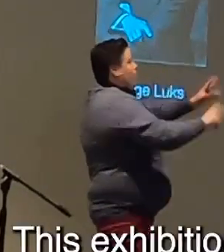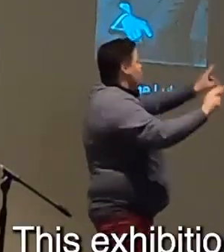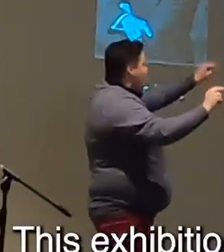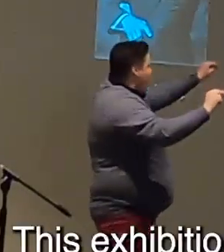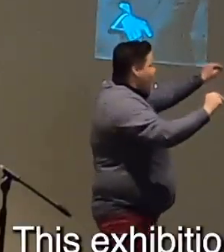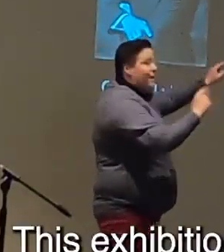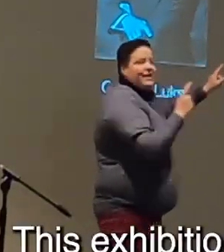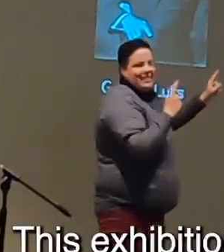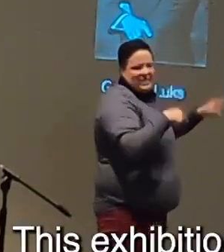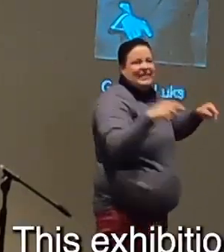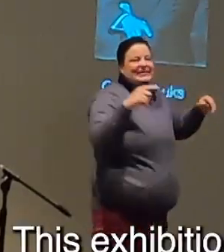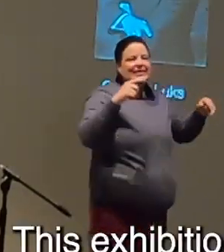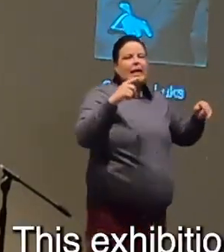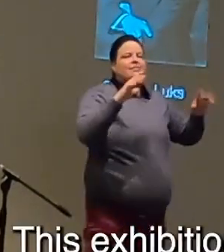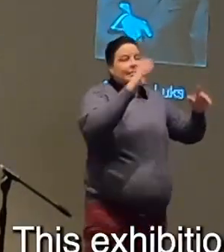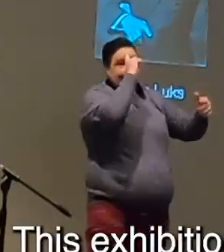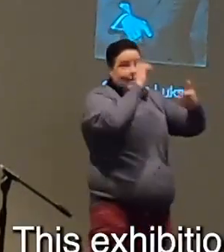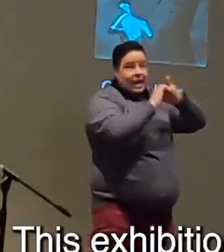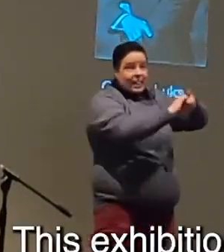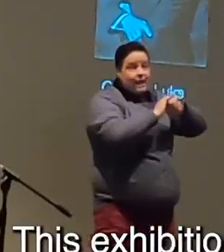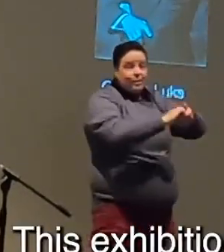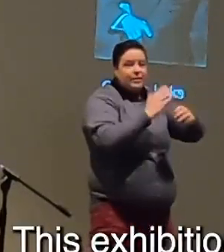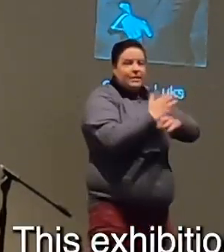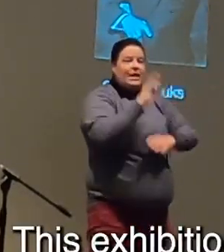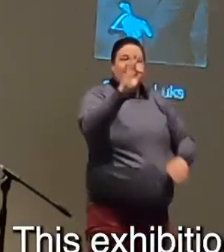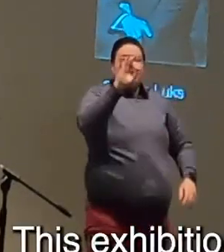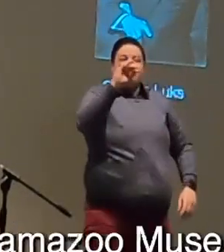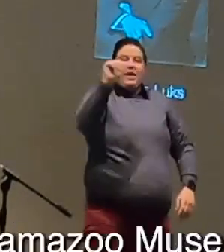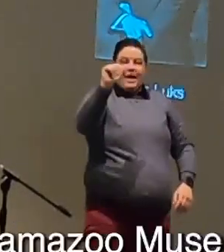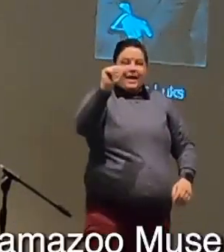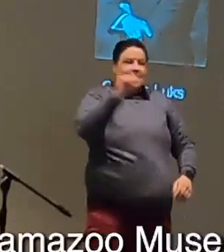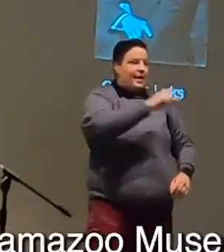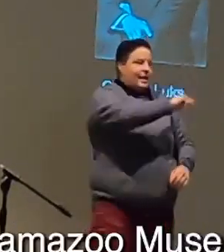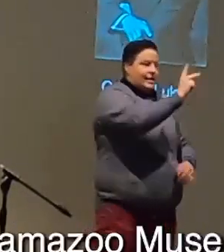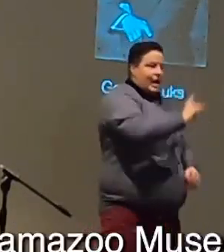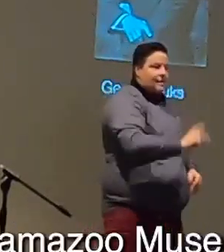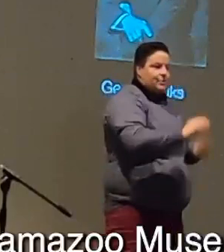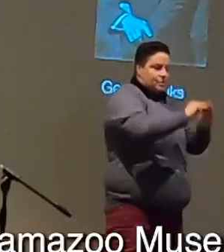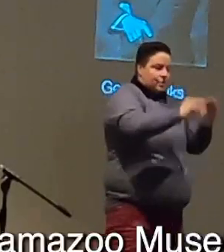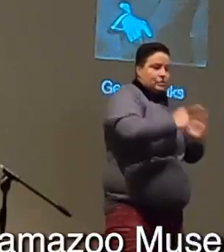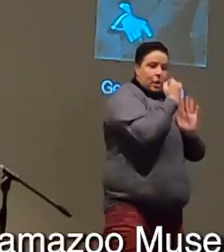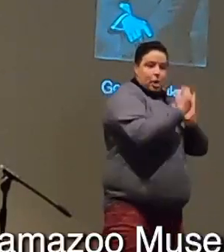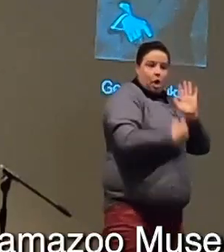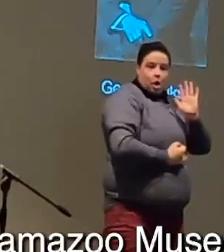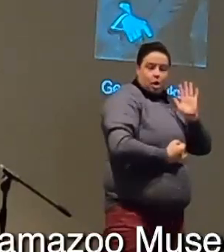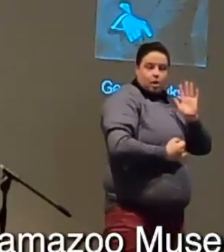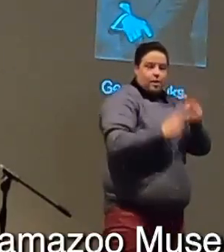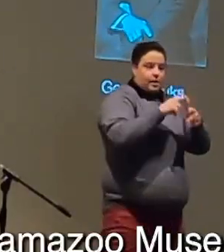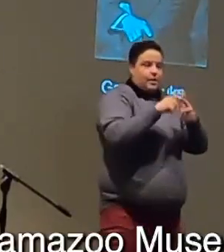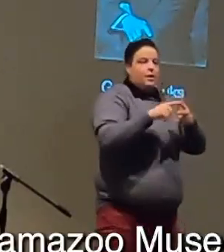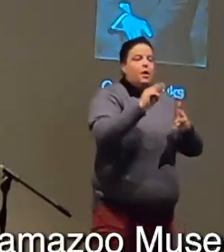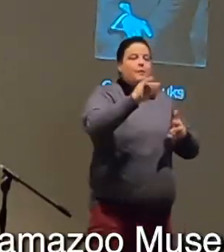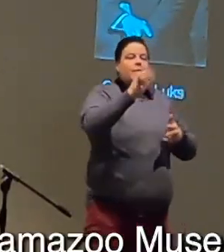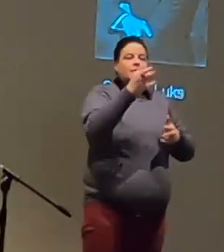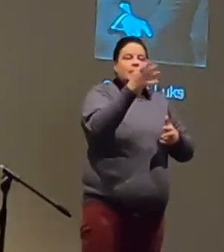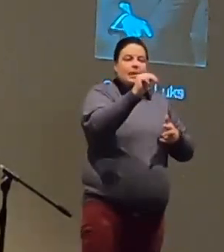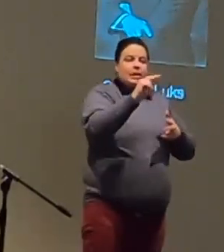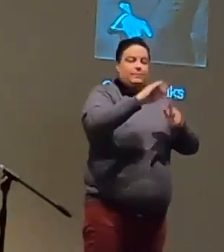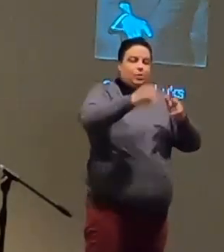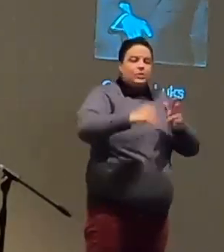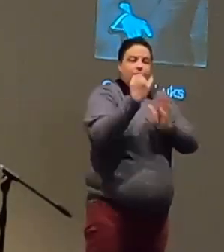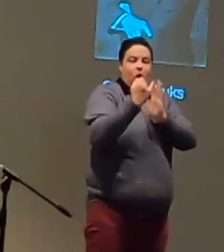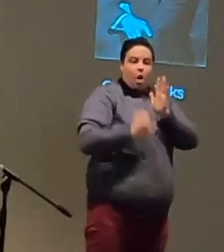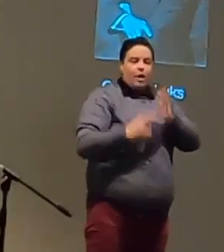this exhibition is a collaboration between the FIA, Kalamazoo Museum of Art, Muskegon Museum of Art, and